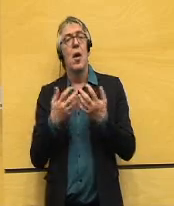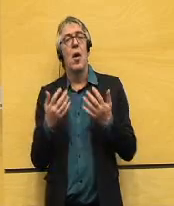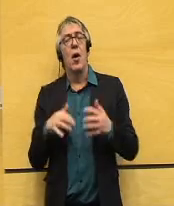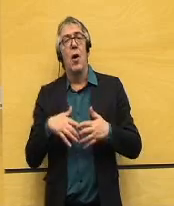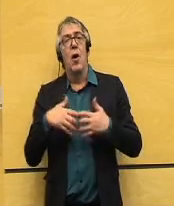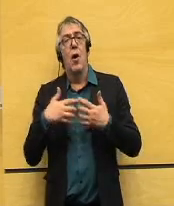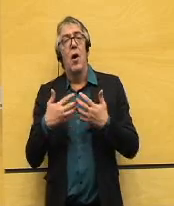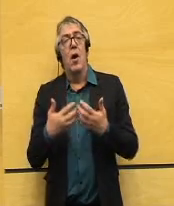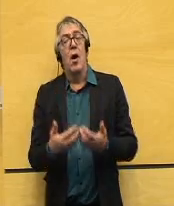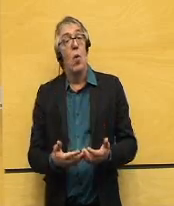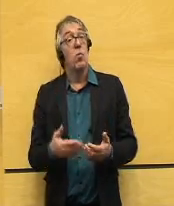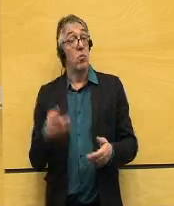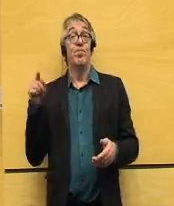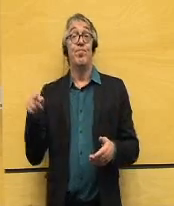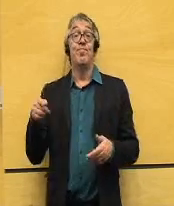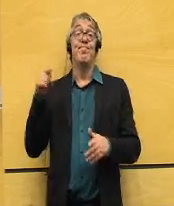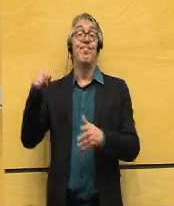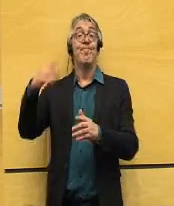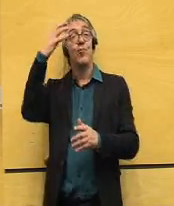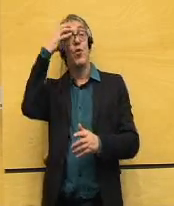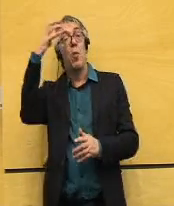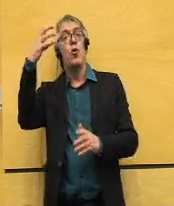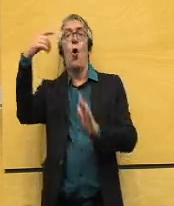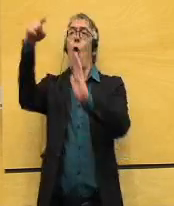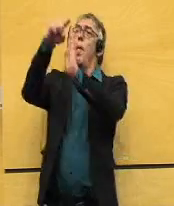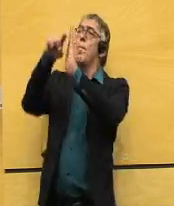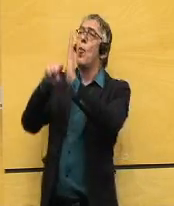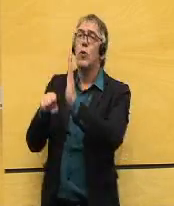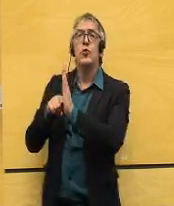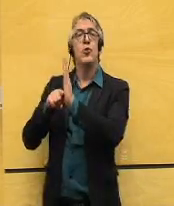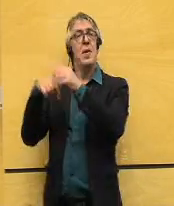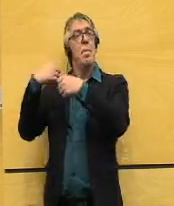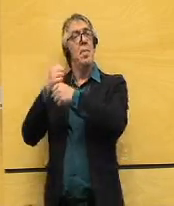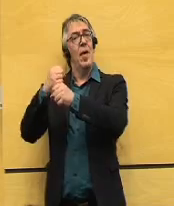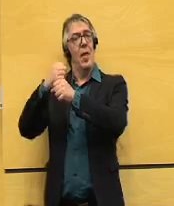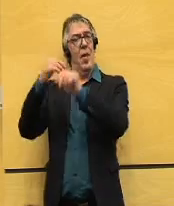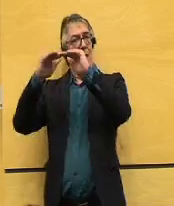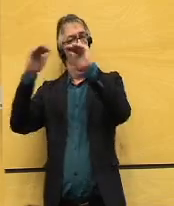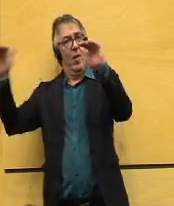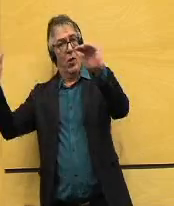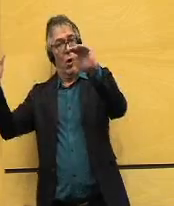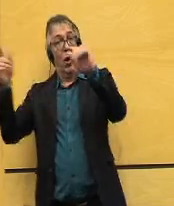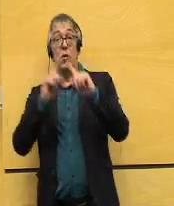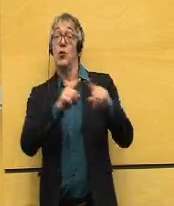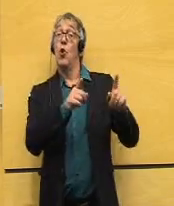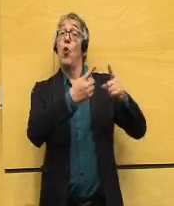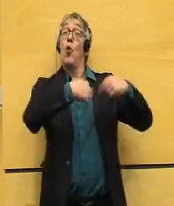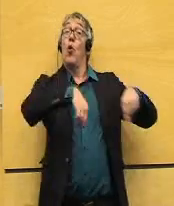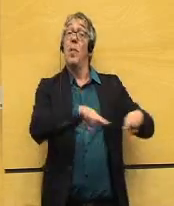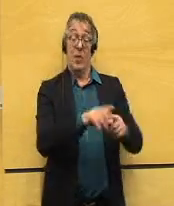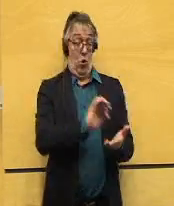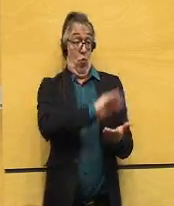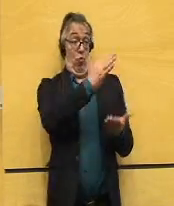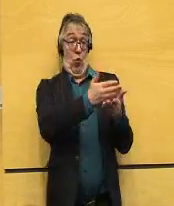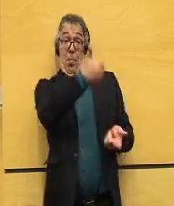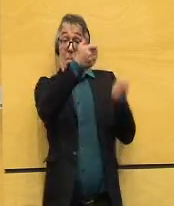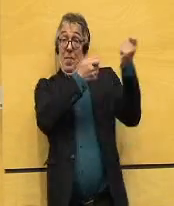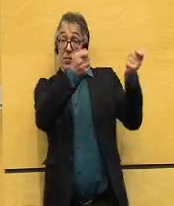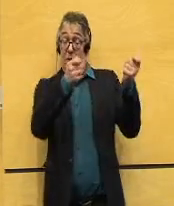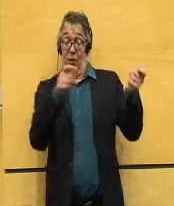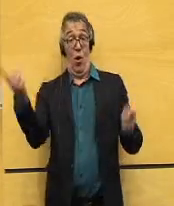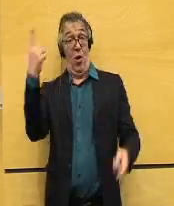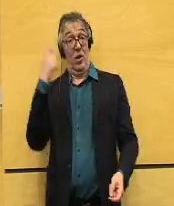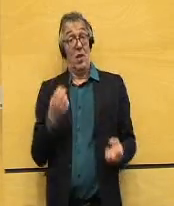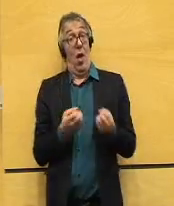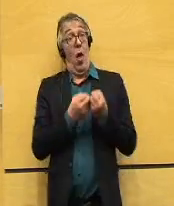the policy making level and the Committee on the Fund Management and the